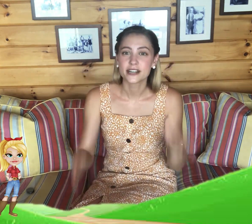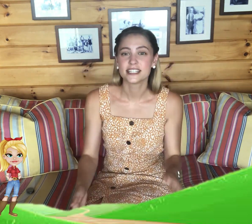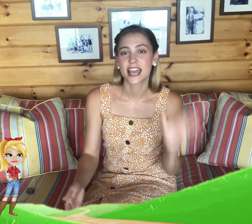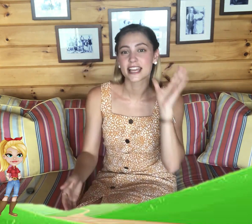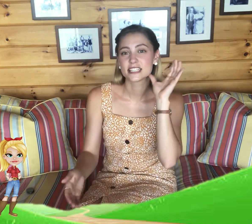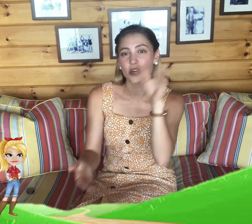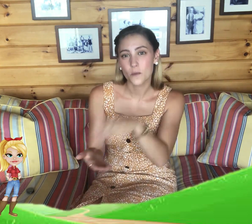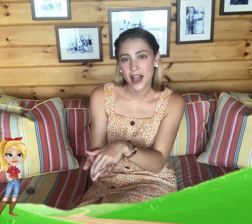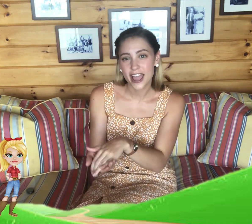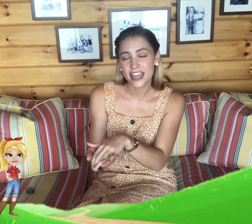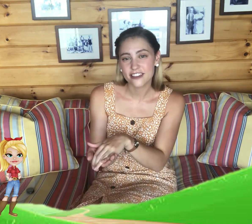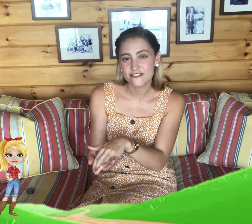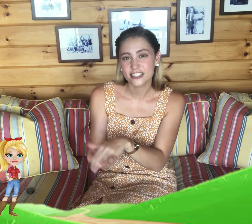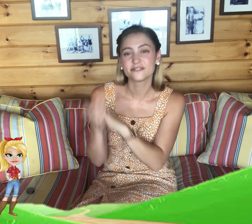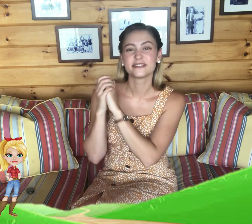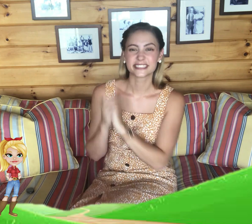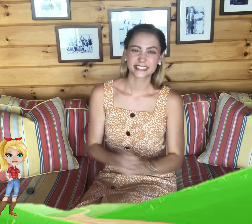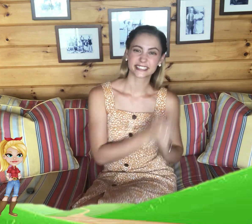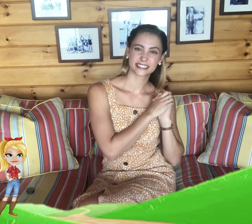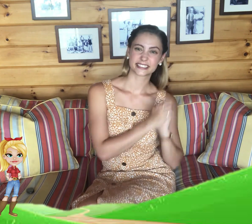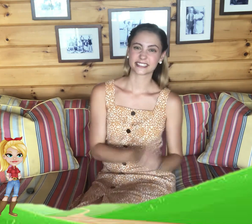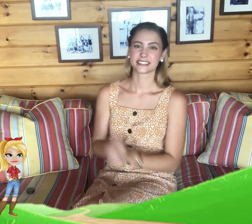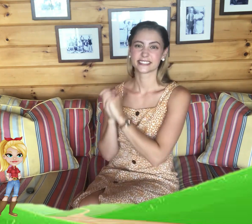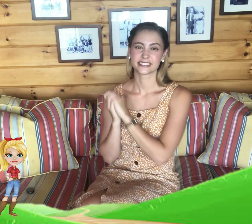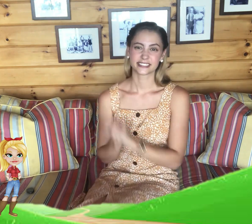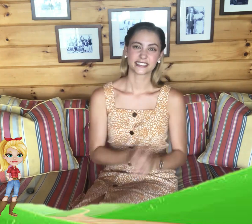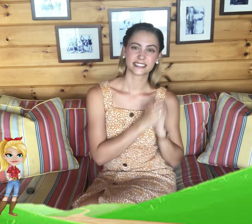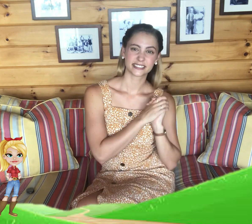Wow, you are so good at that. Let's do it one more time.